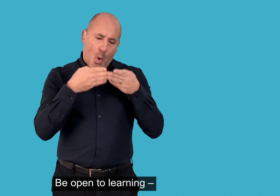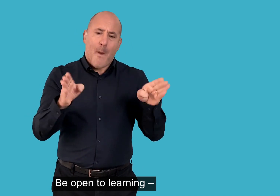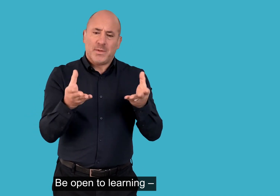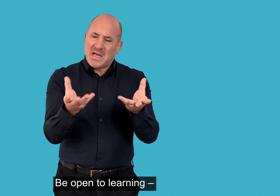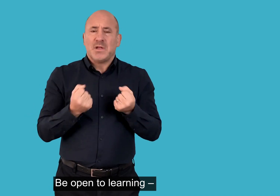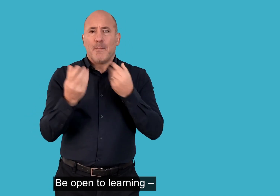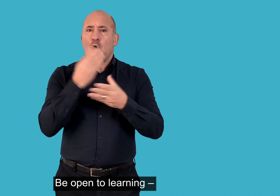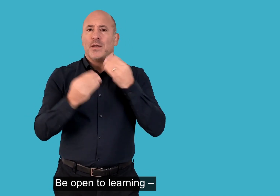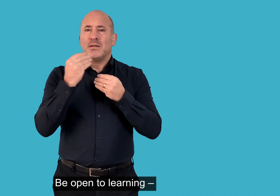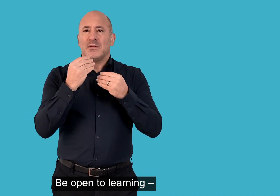to learning.